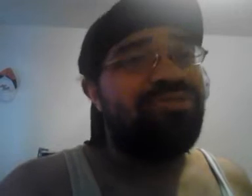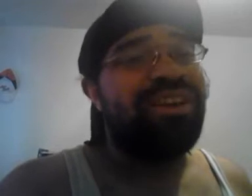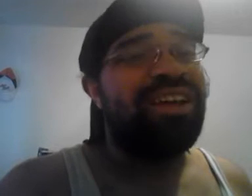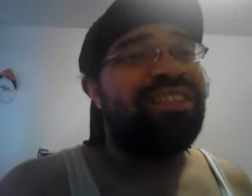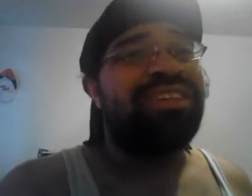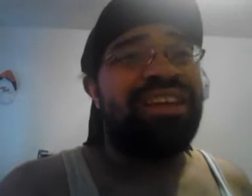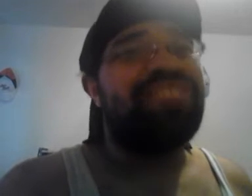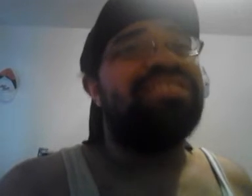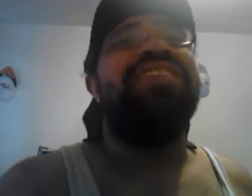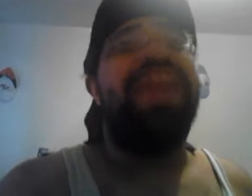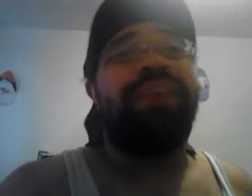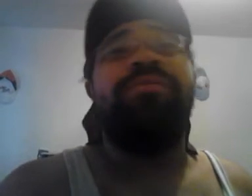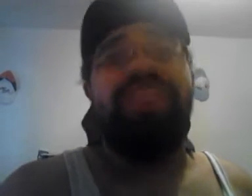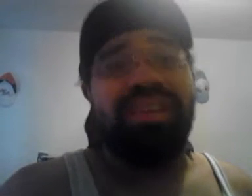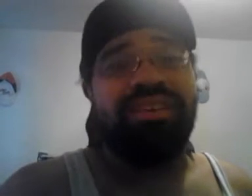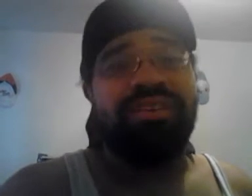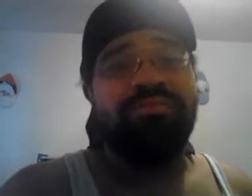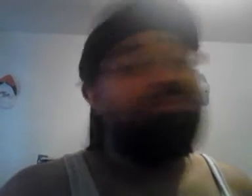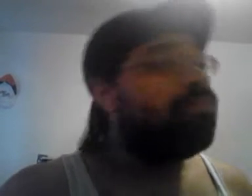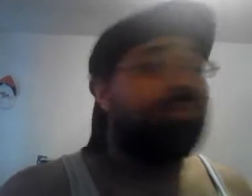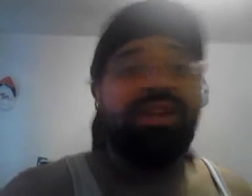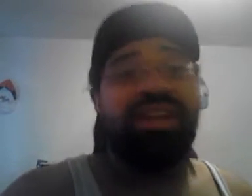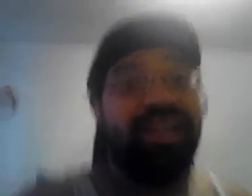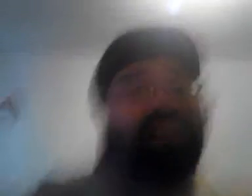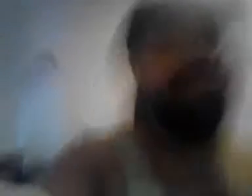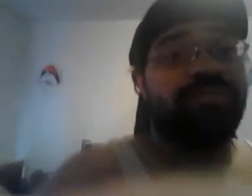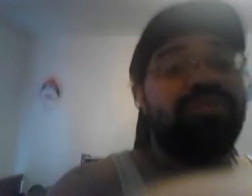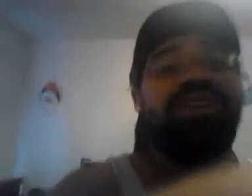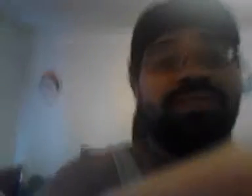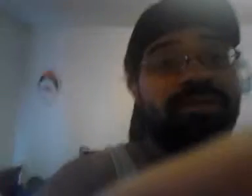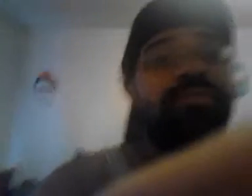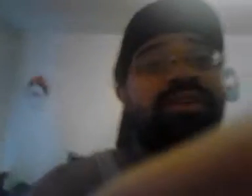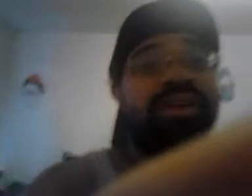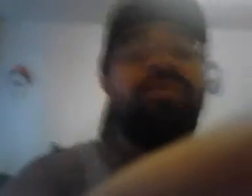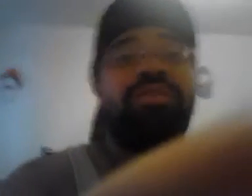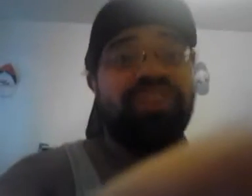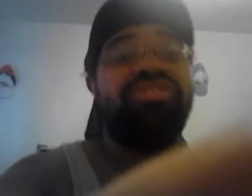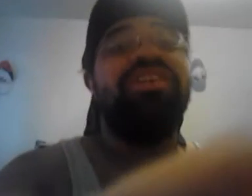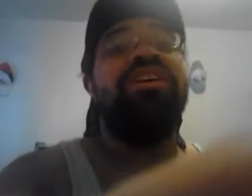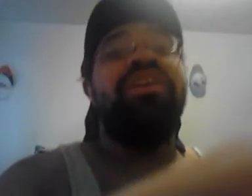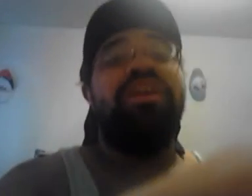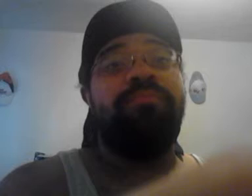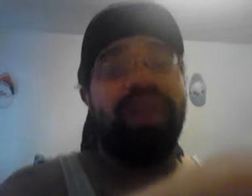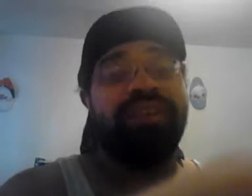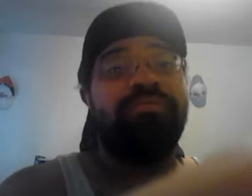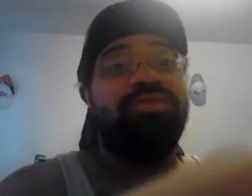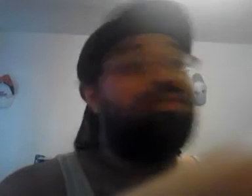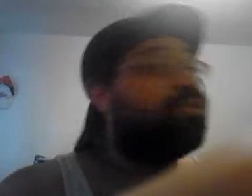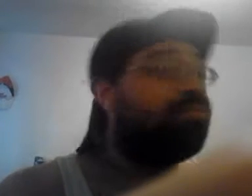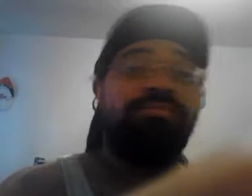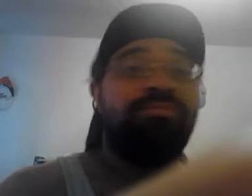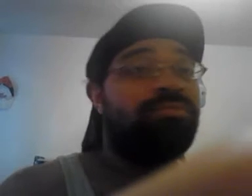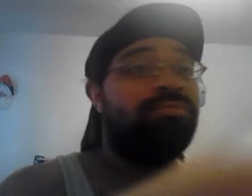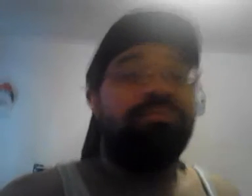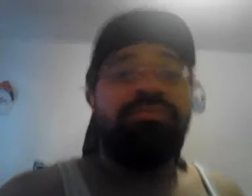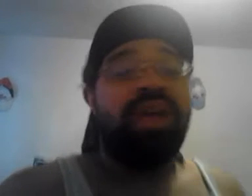something strange incidents happened lately in any other community, even especially in my community?